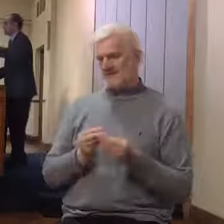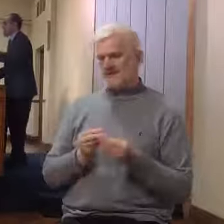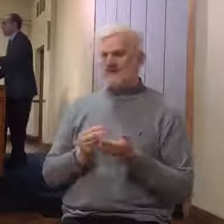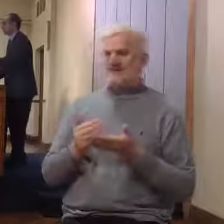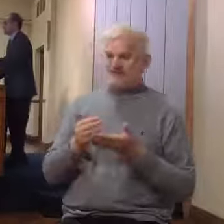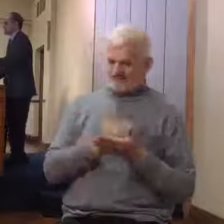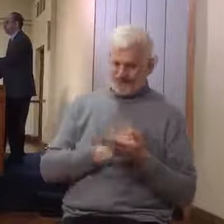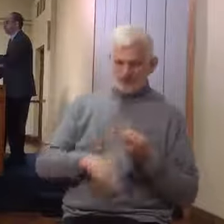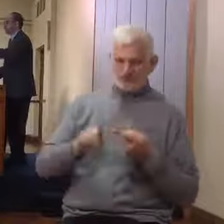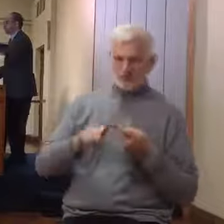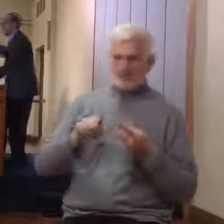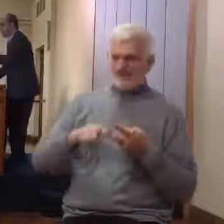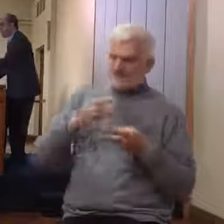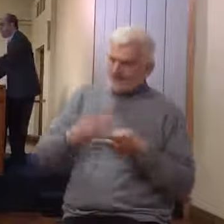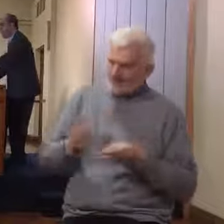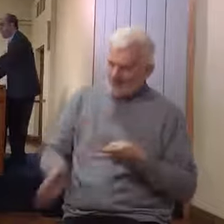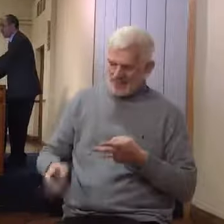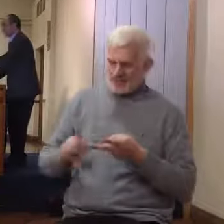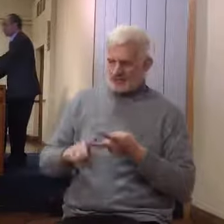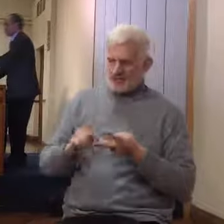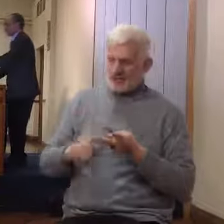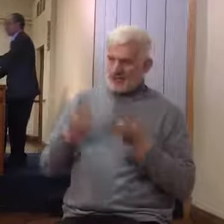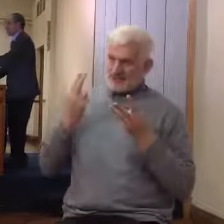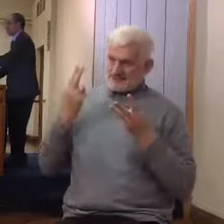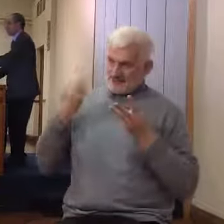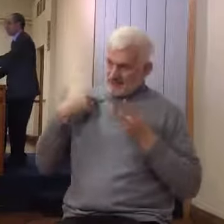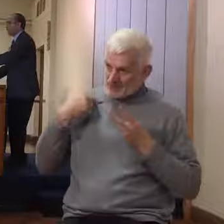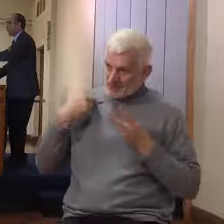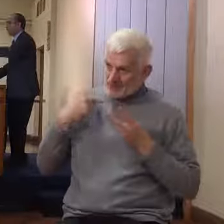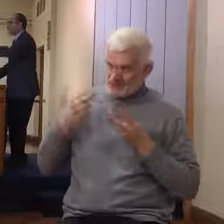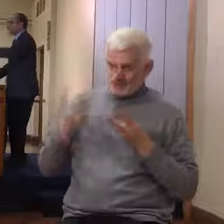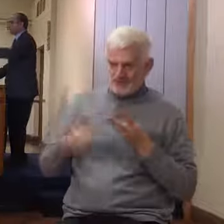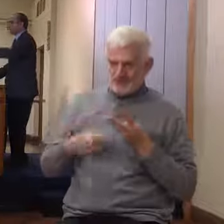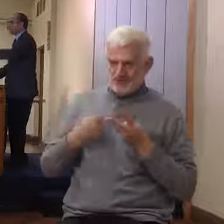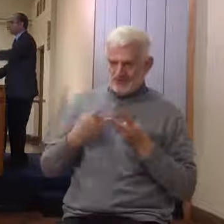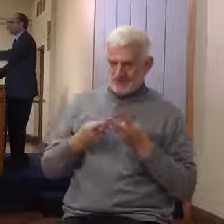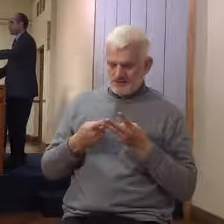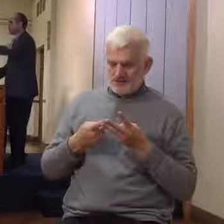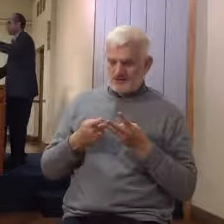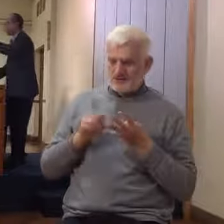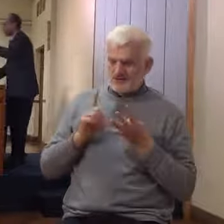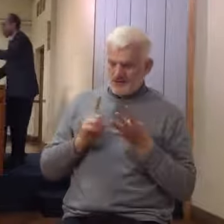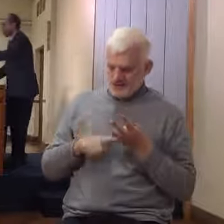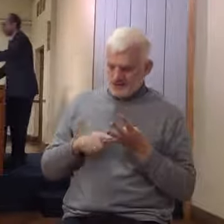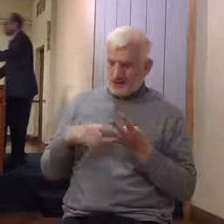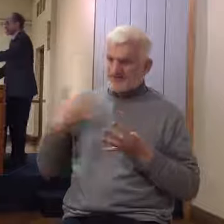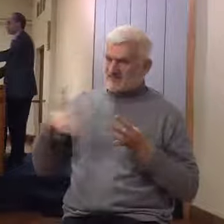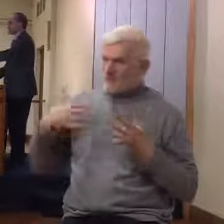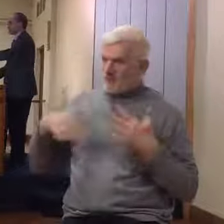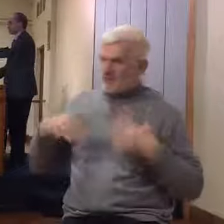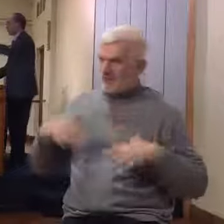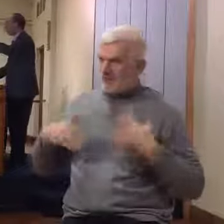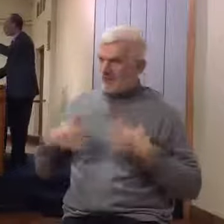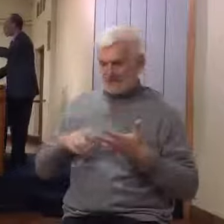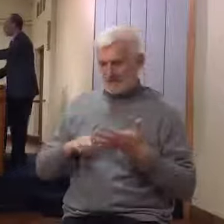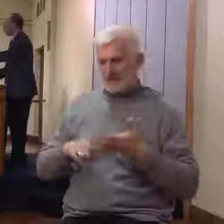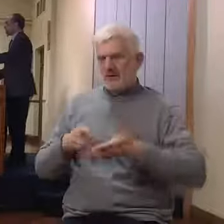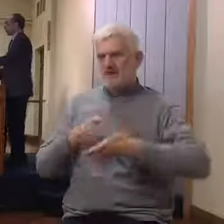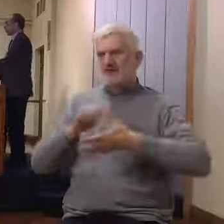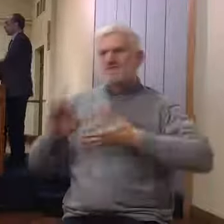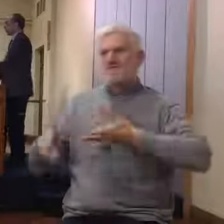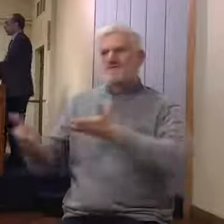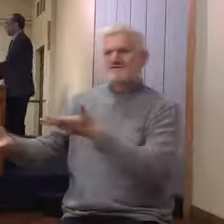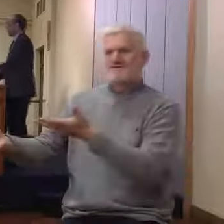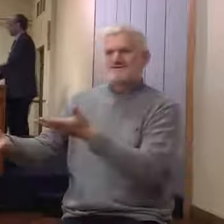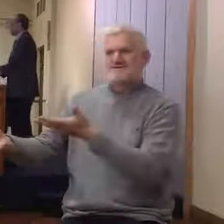salvation, sanctification, submission. Here we are coming to it, and later we shall study the sufferings, but also the service